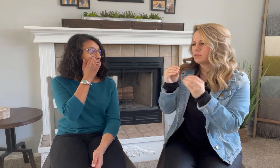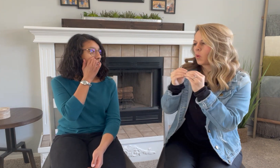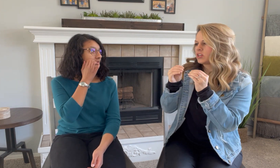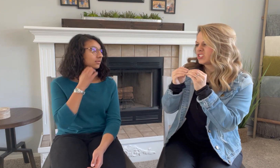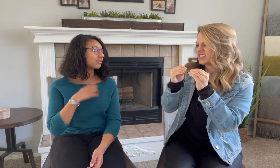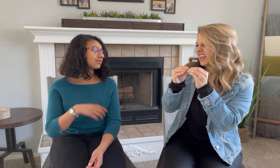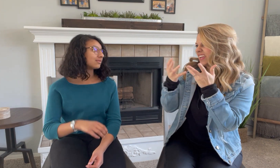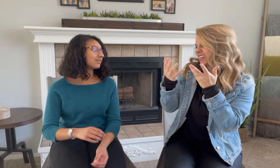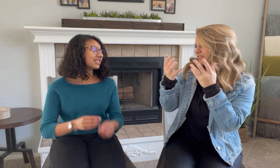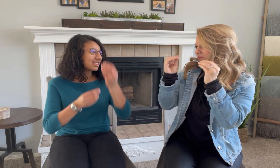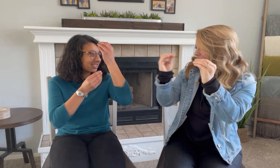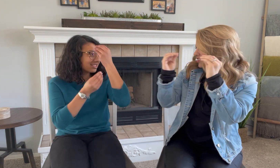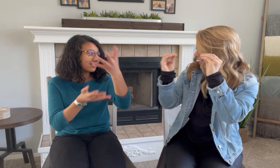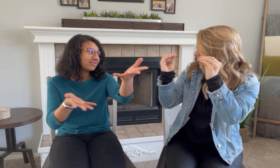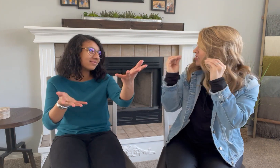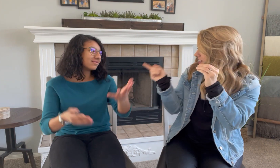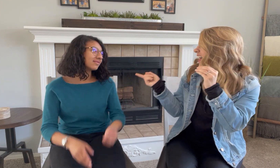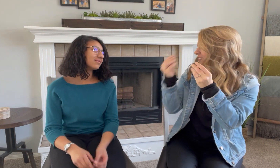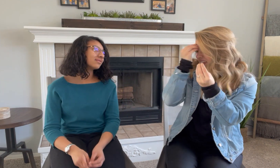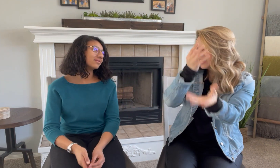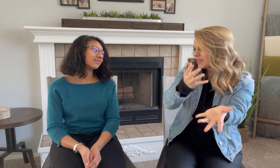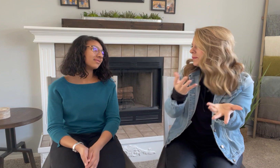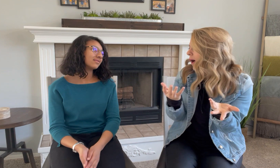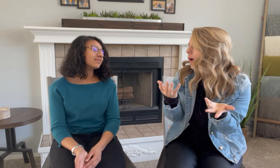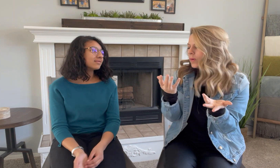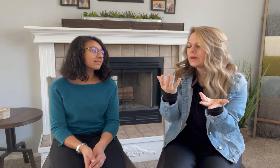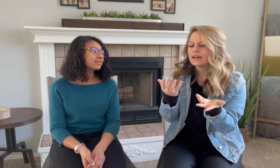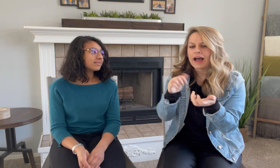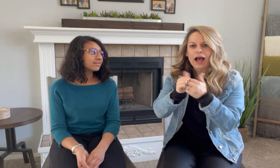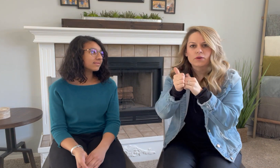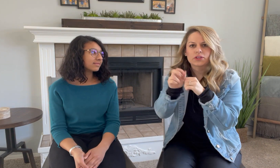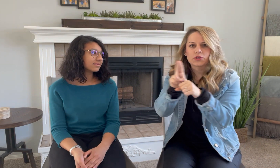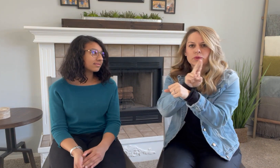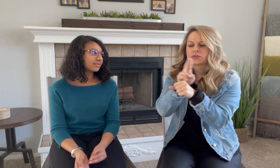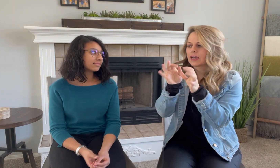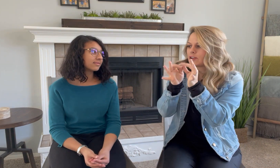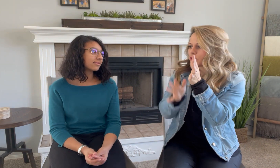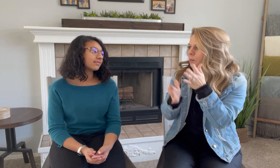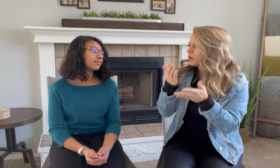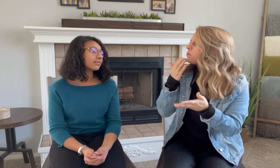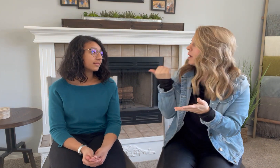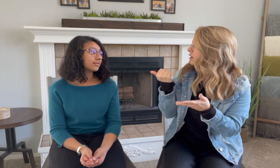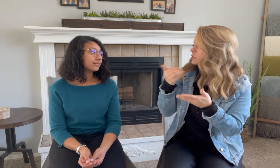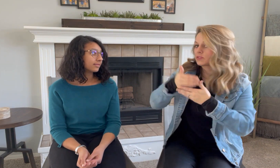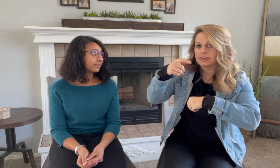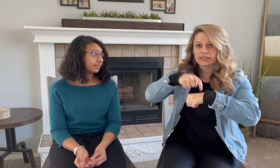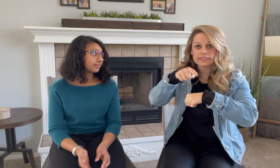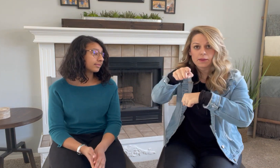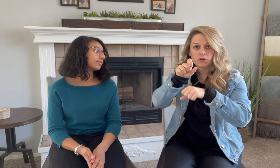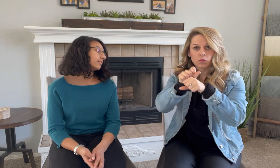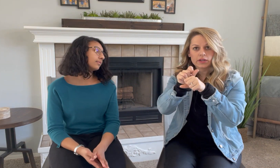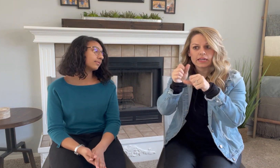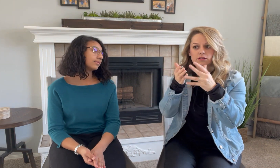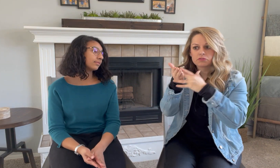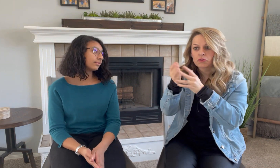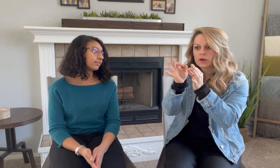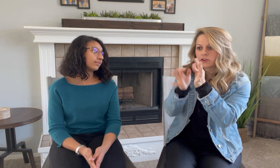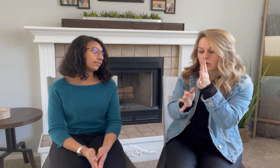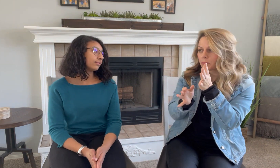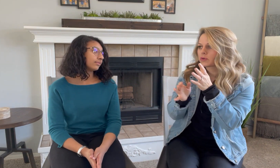more just like education, letting them know how to use an interpreter better. So the next time you're working through an interpreter,